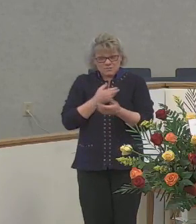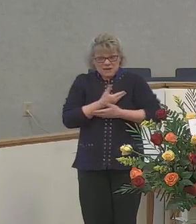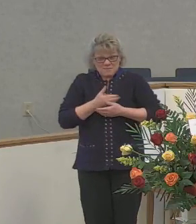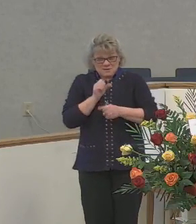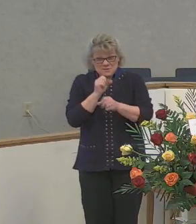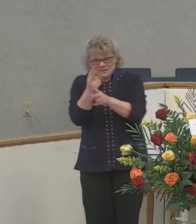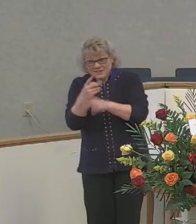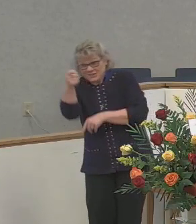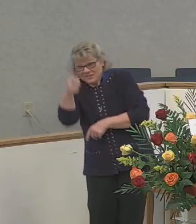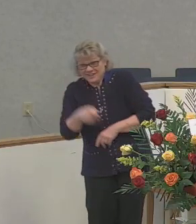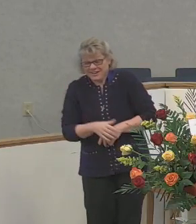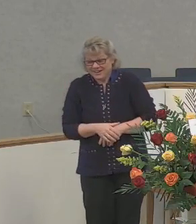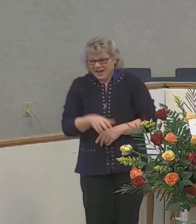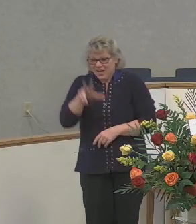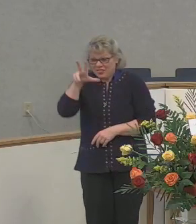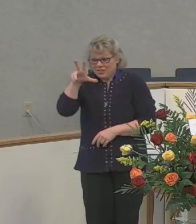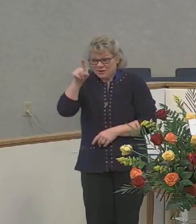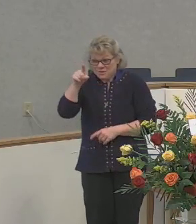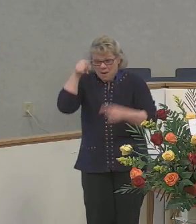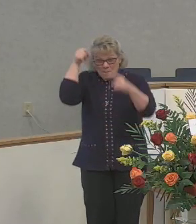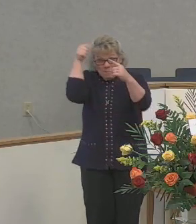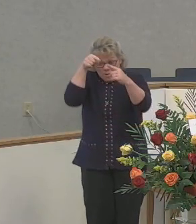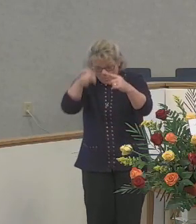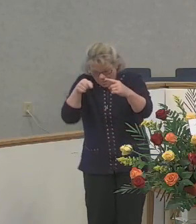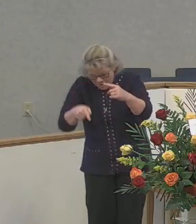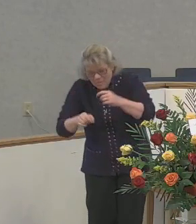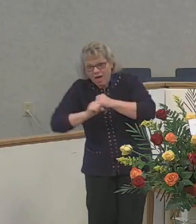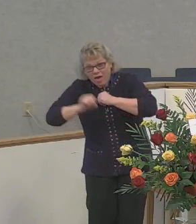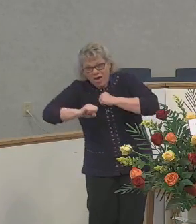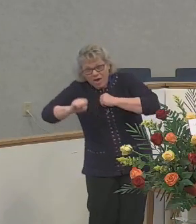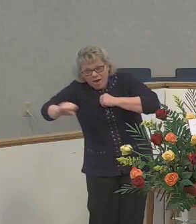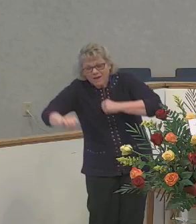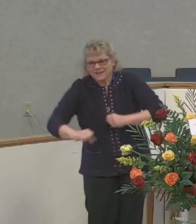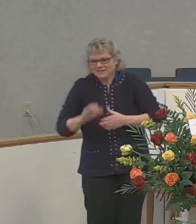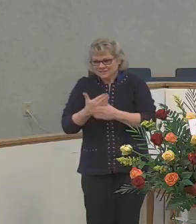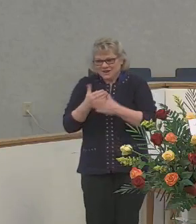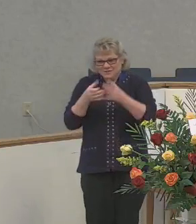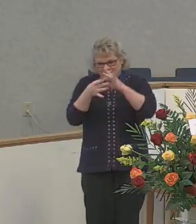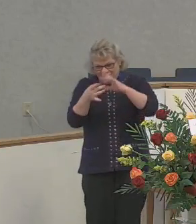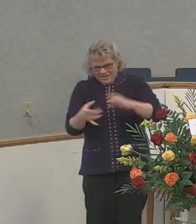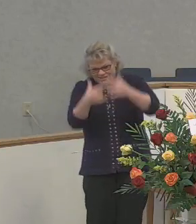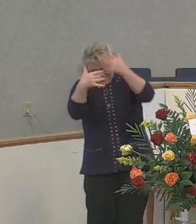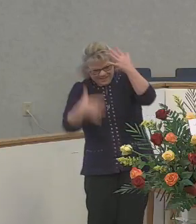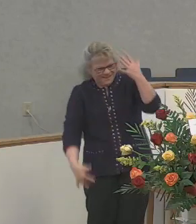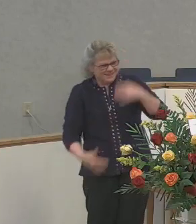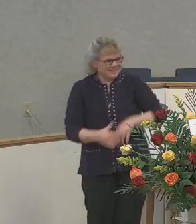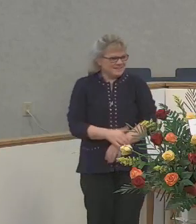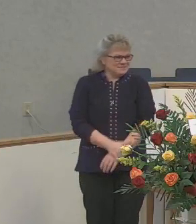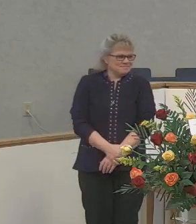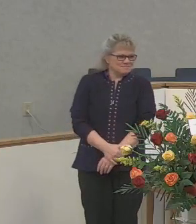you after 31 point sermon? Sherry, I think you did that.